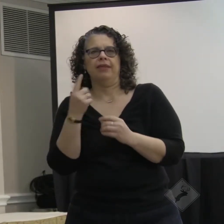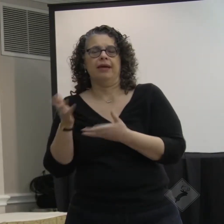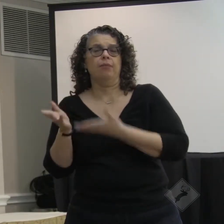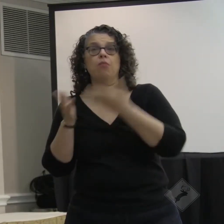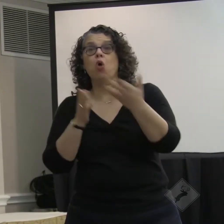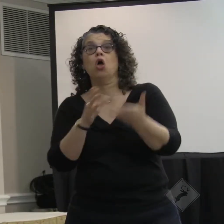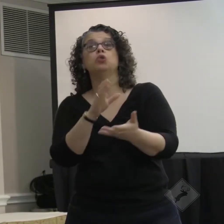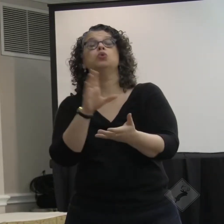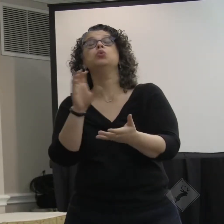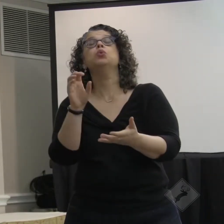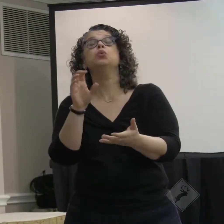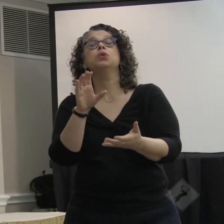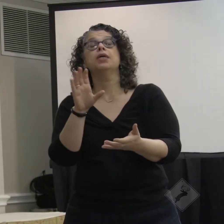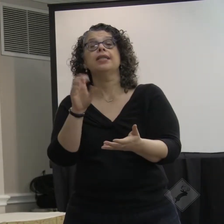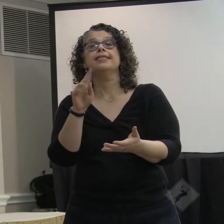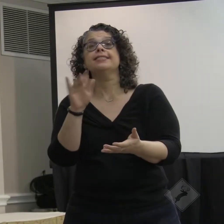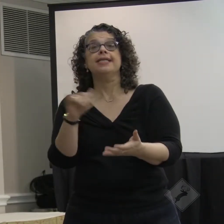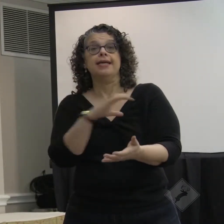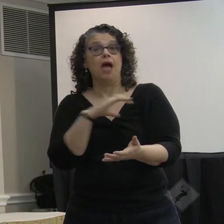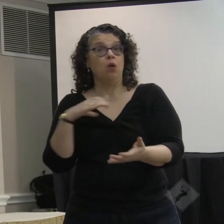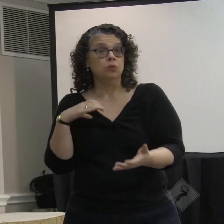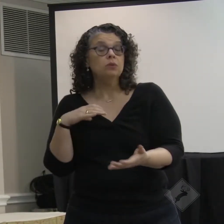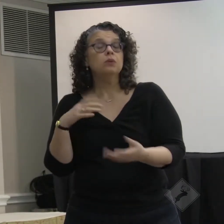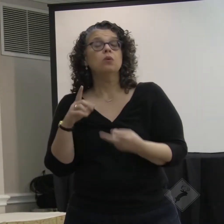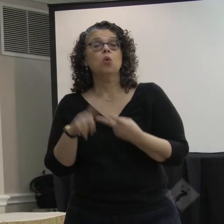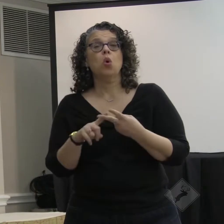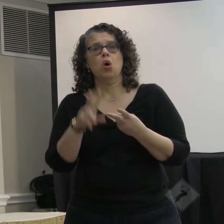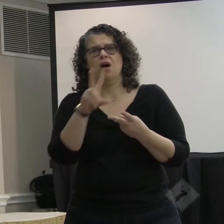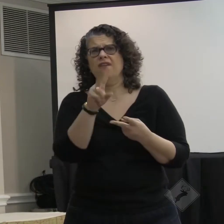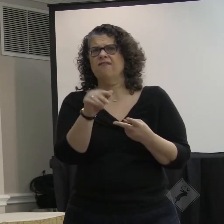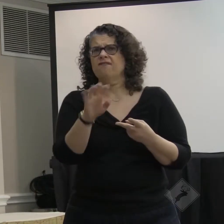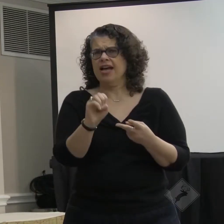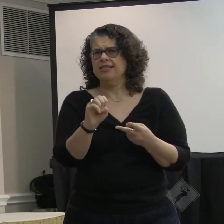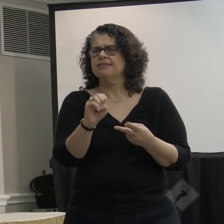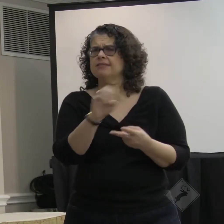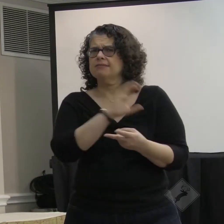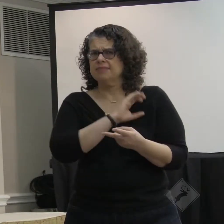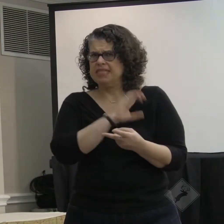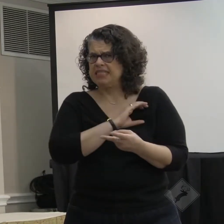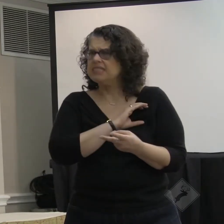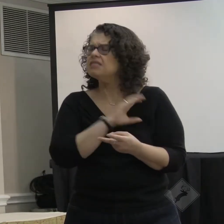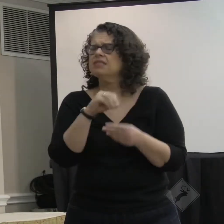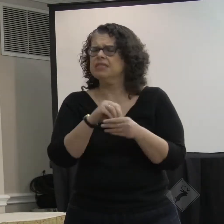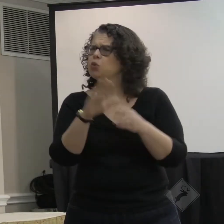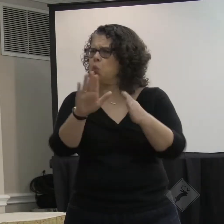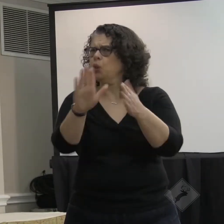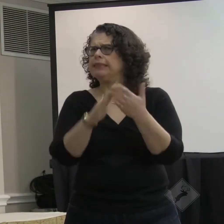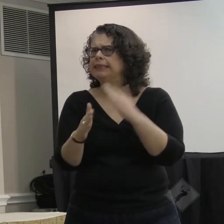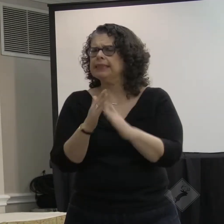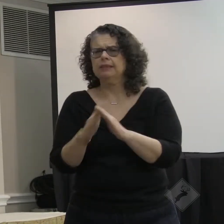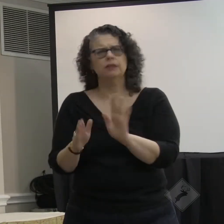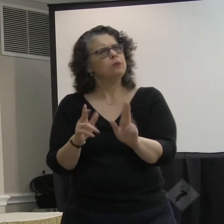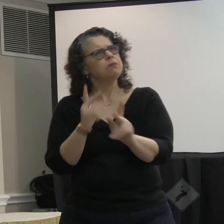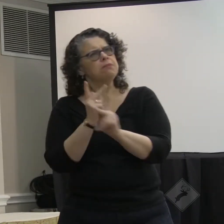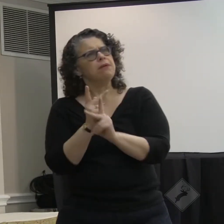example, or to the vice squad in your city. So you have to